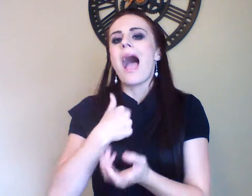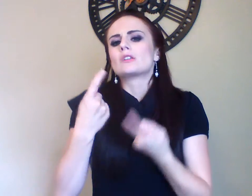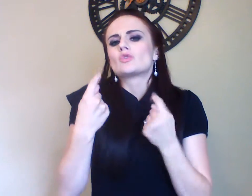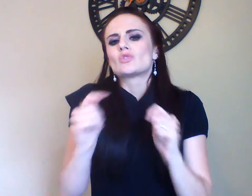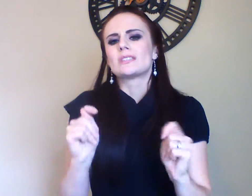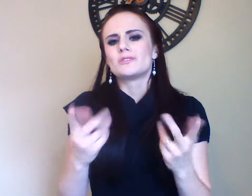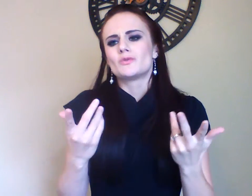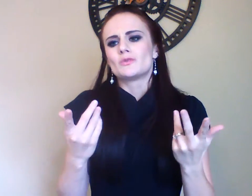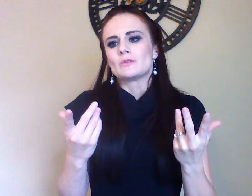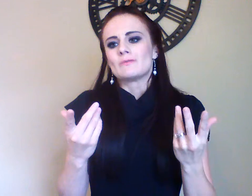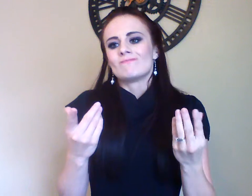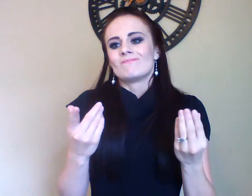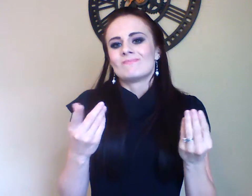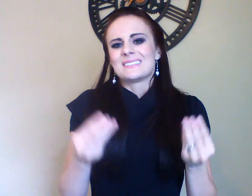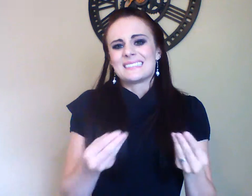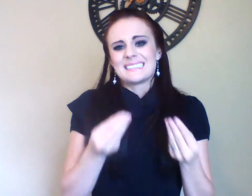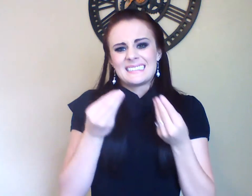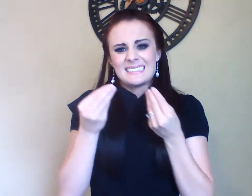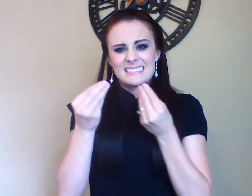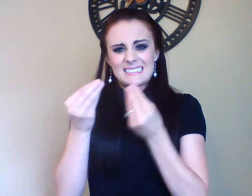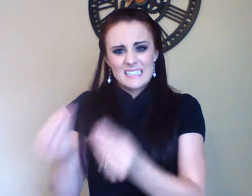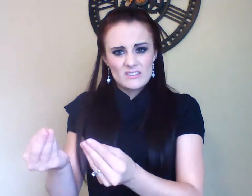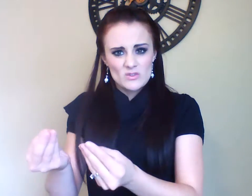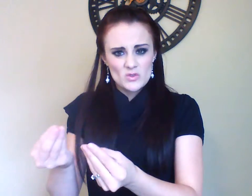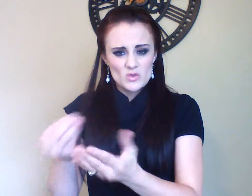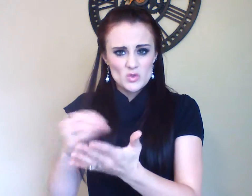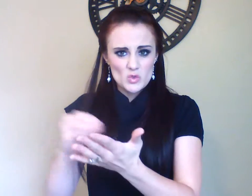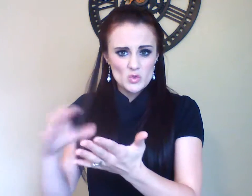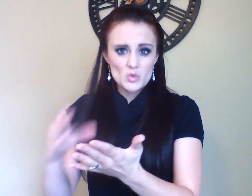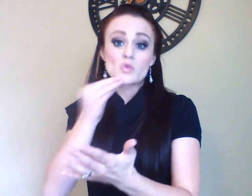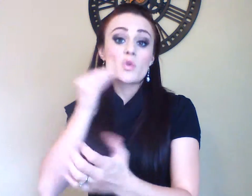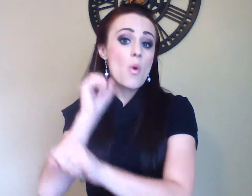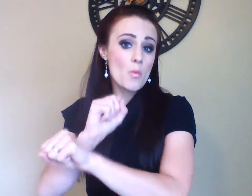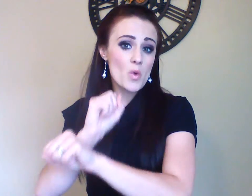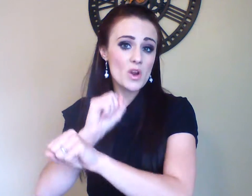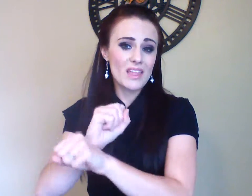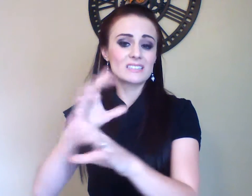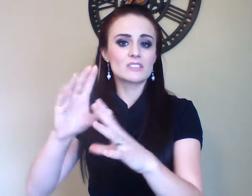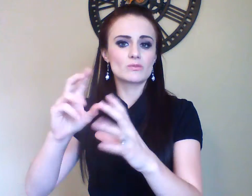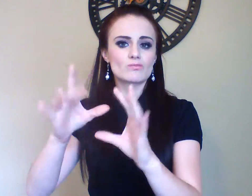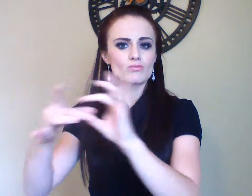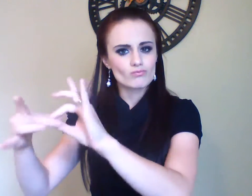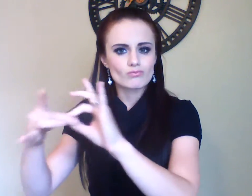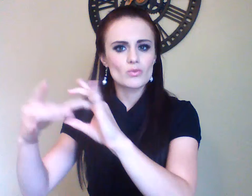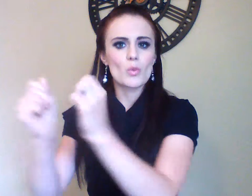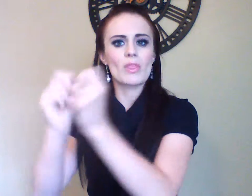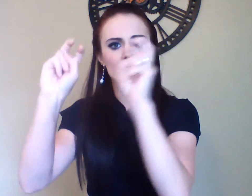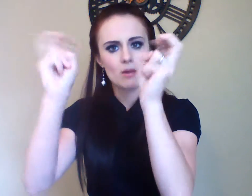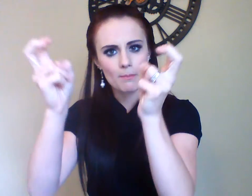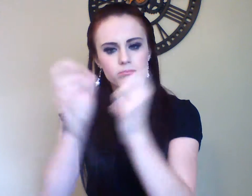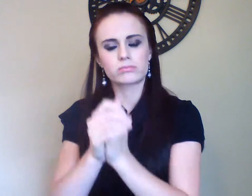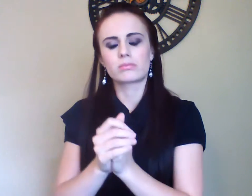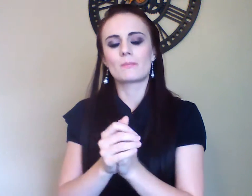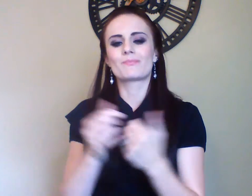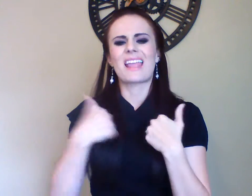particular content area. And I'm going to use two examples to really illustrate how you could do this on very different levels. First of all,